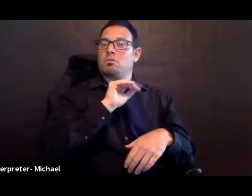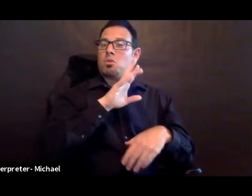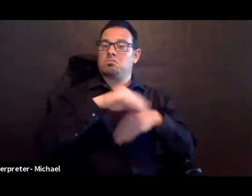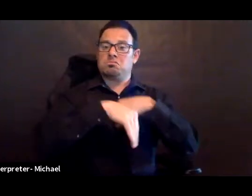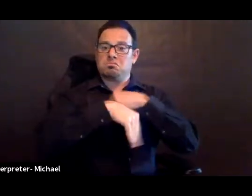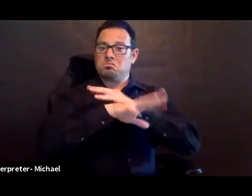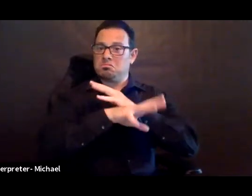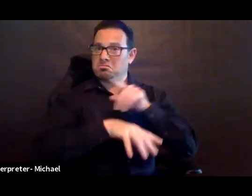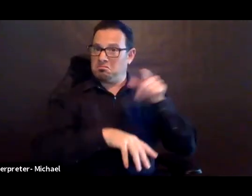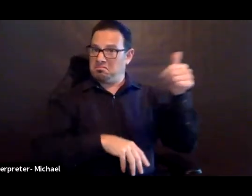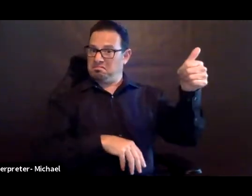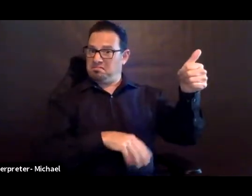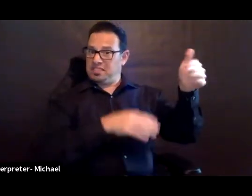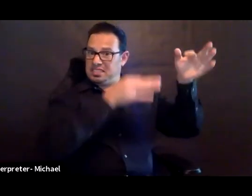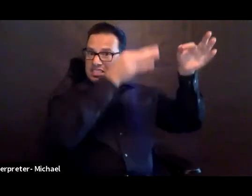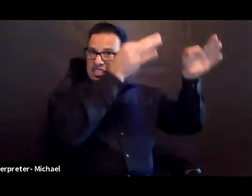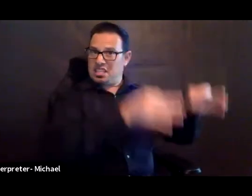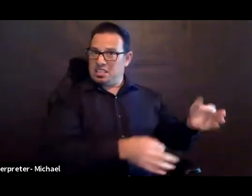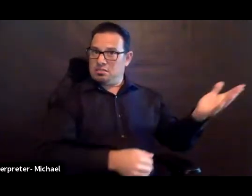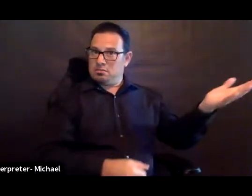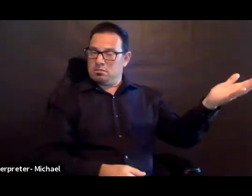for kids and social distancing?